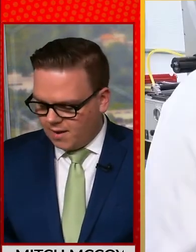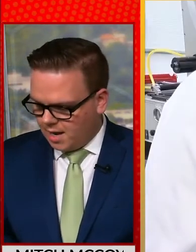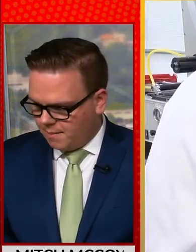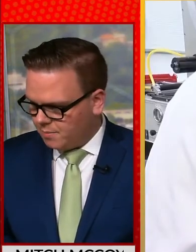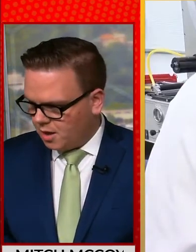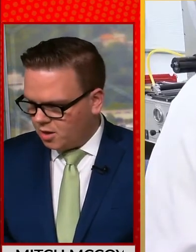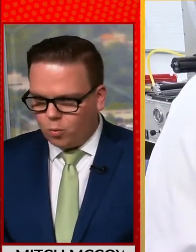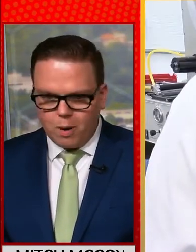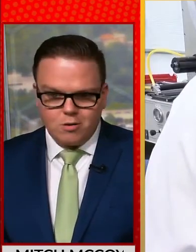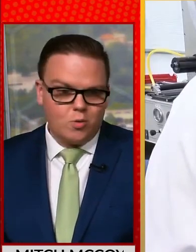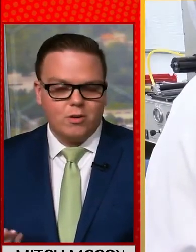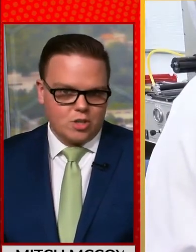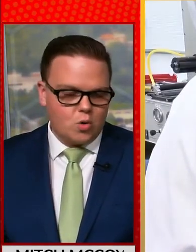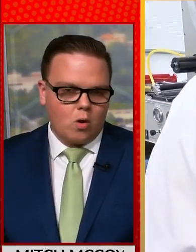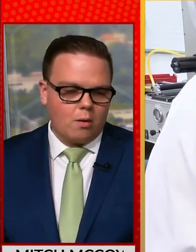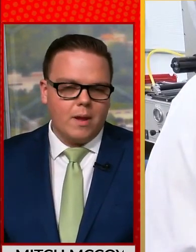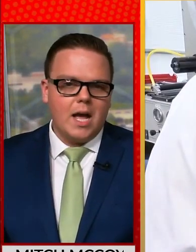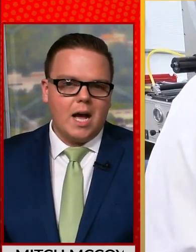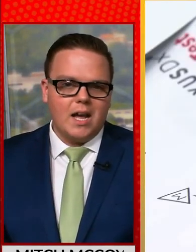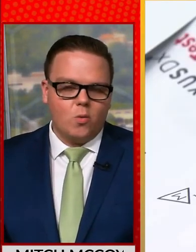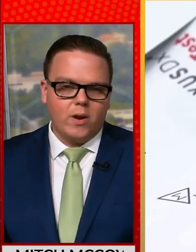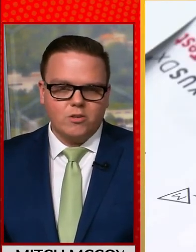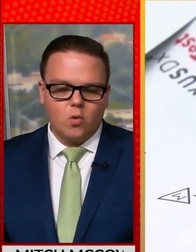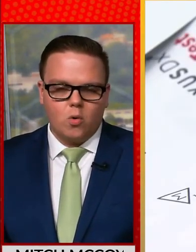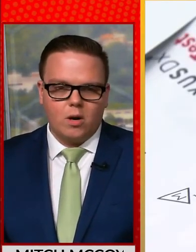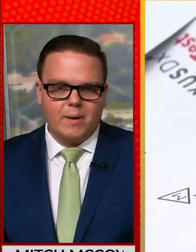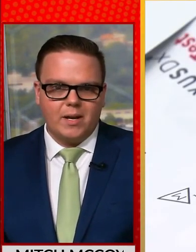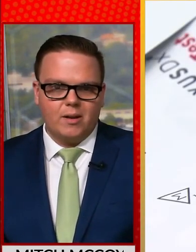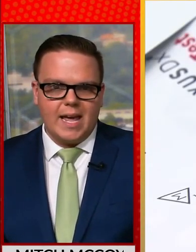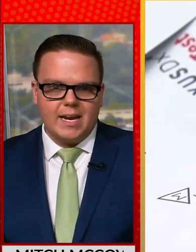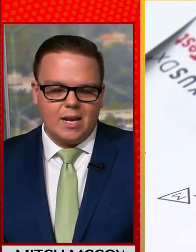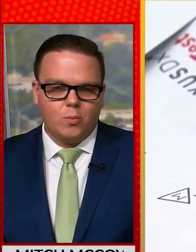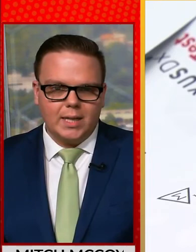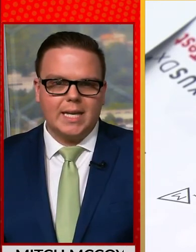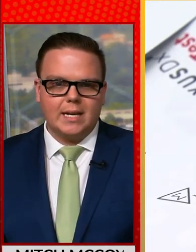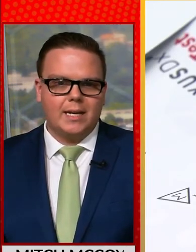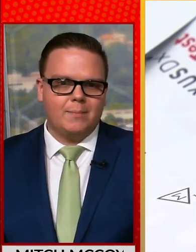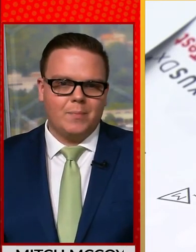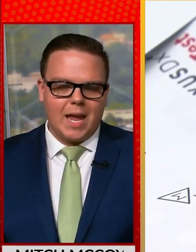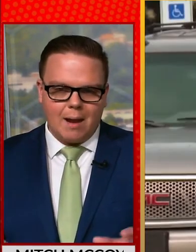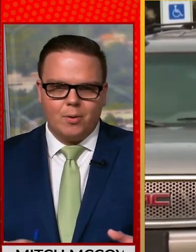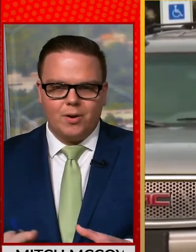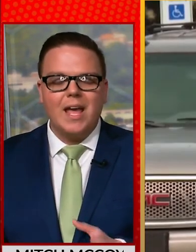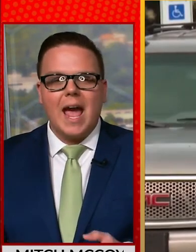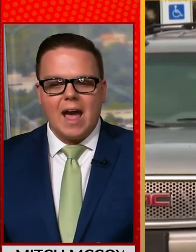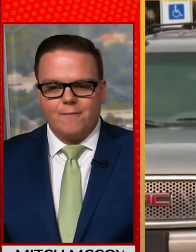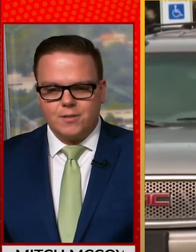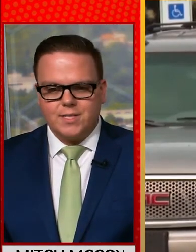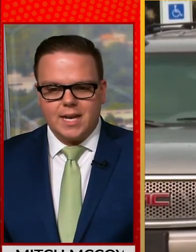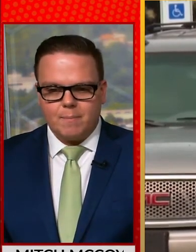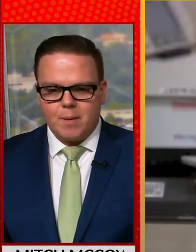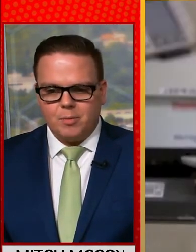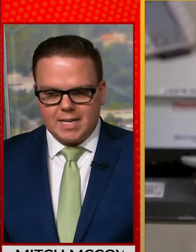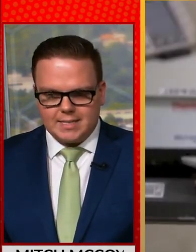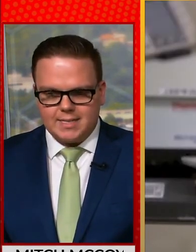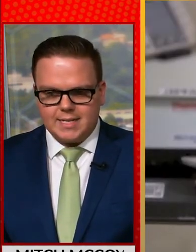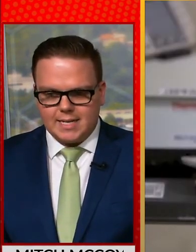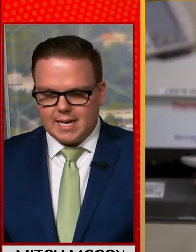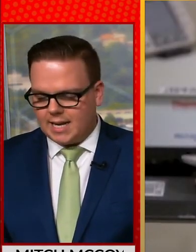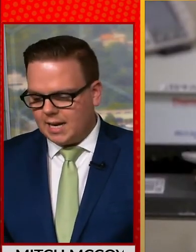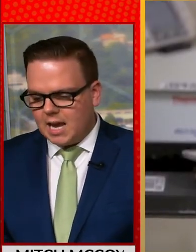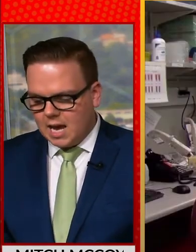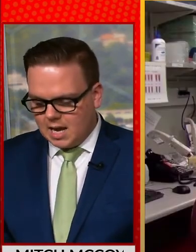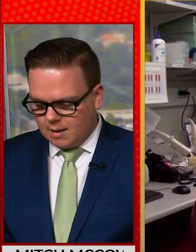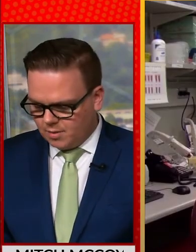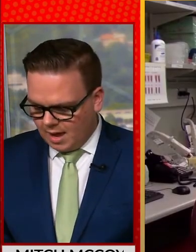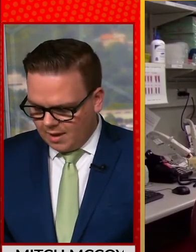of the post-winter storm. And the winter storm had really hampered efforts to get people tested,